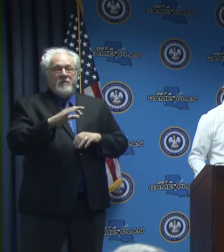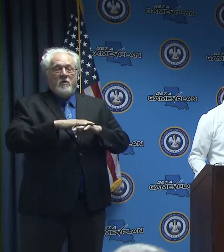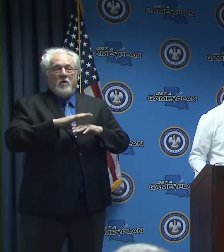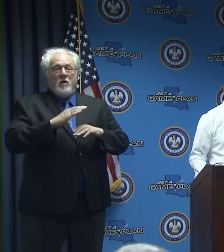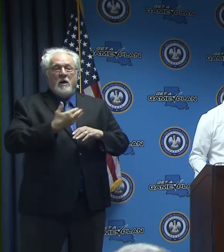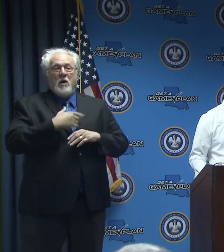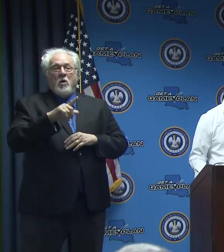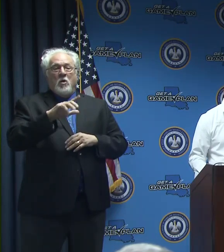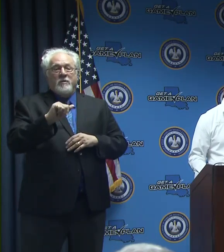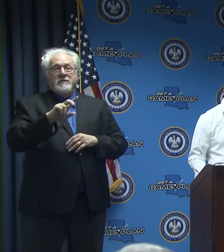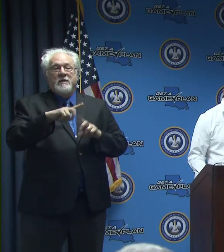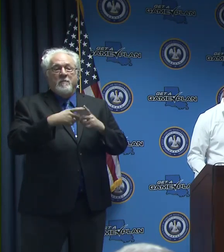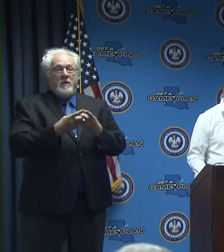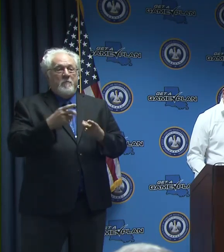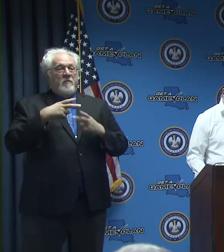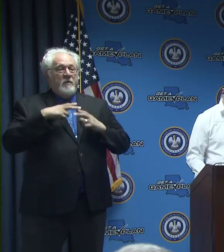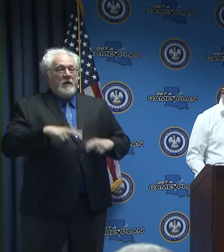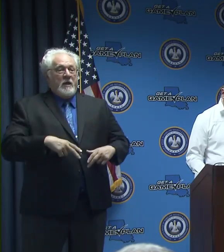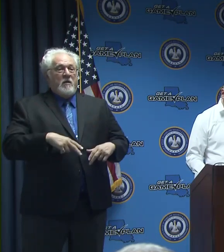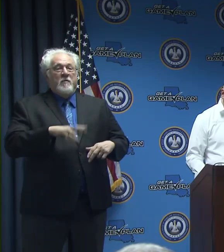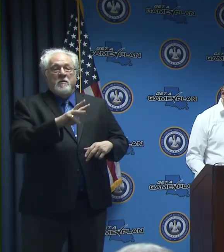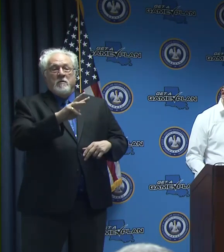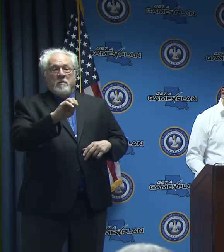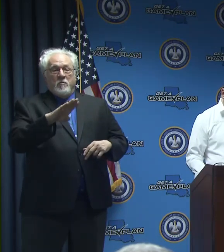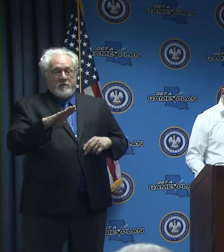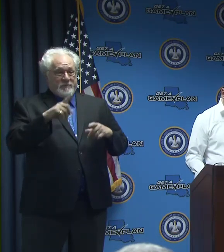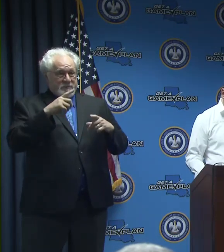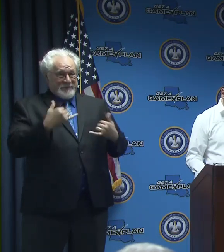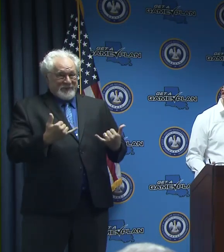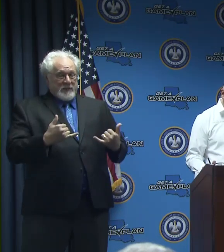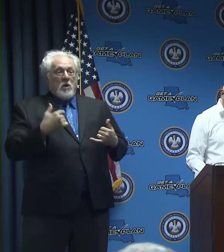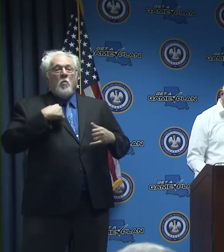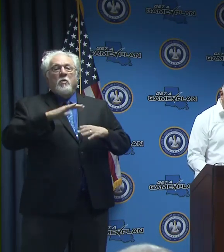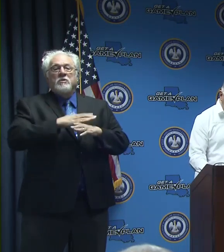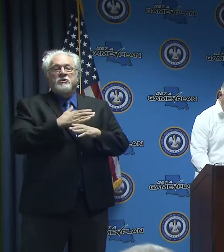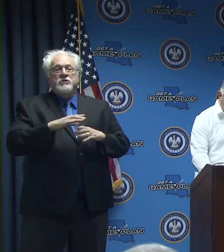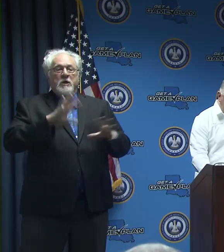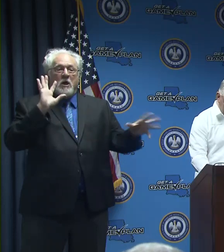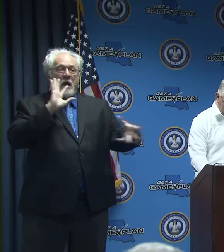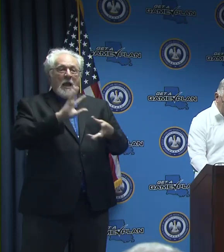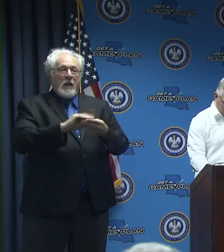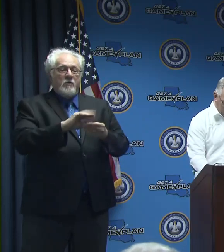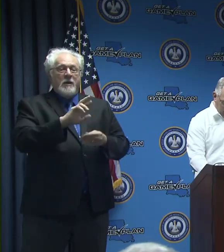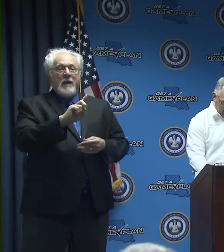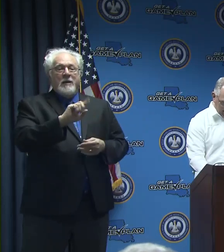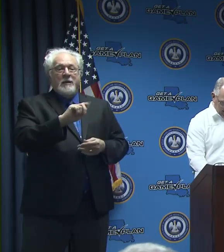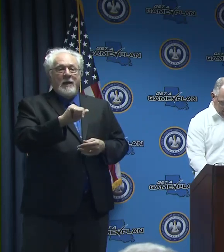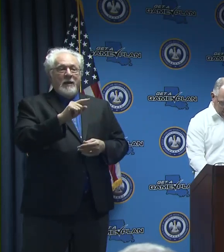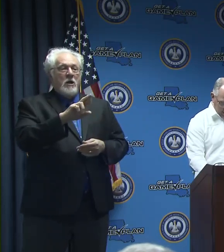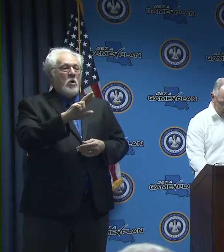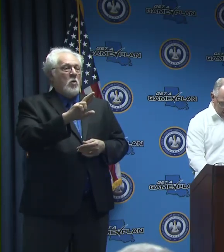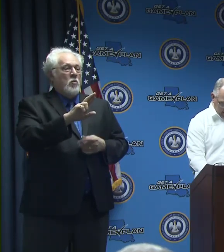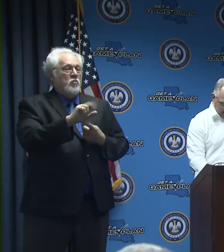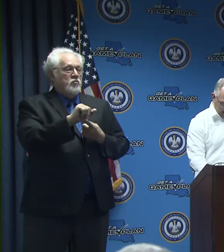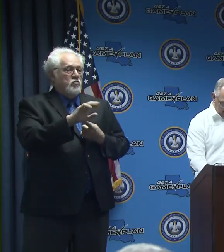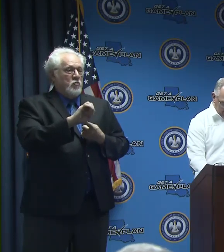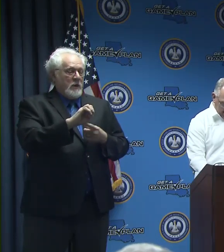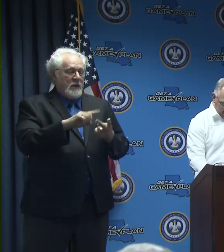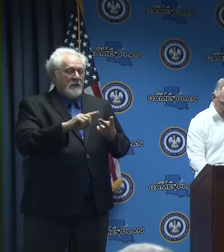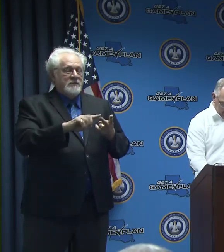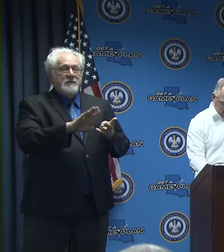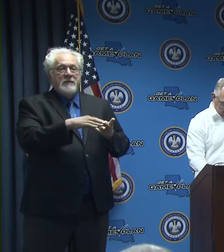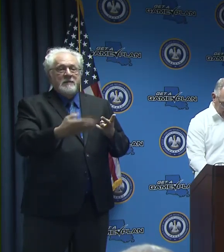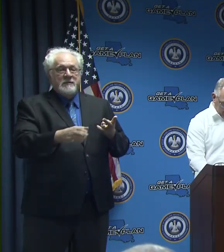at Louisiana Department of Health. Starting today, we're going to share aggregated data on race, the date